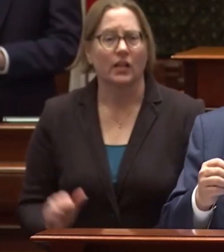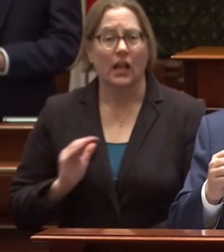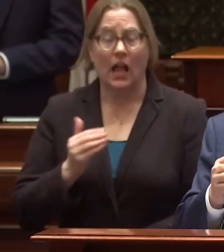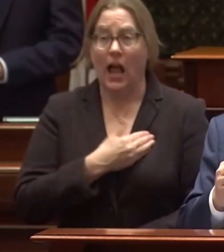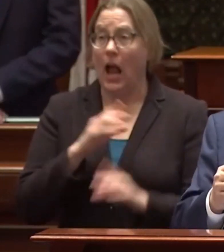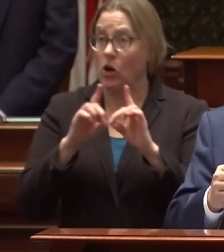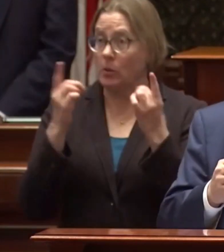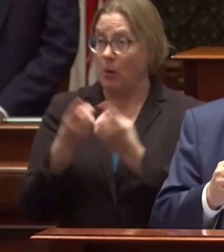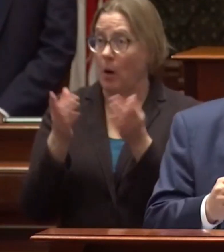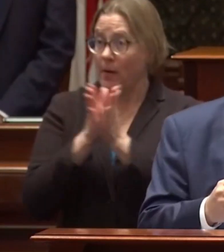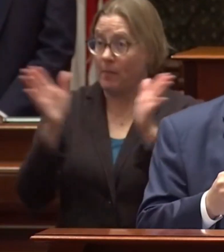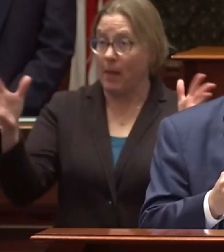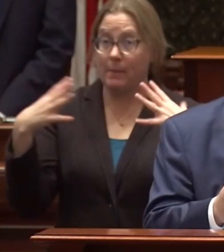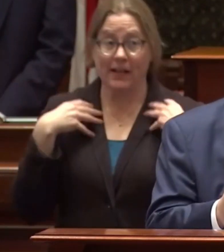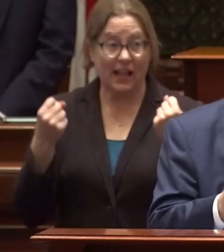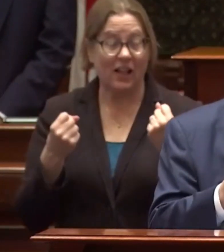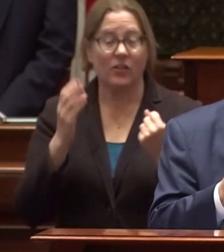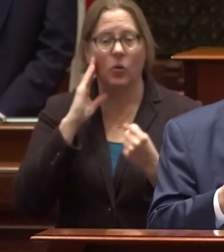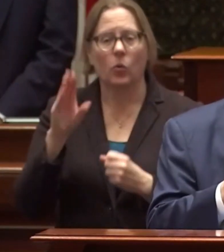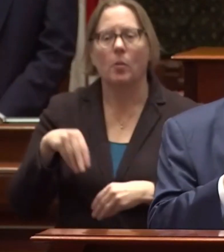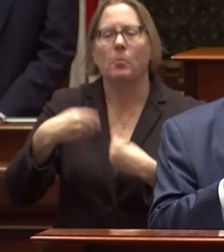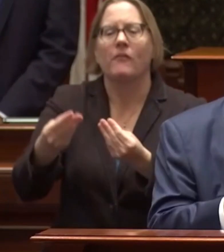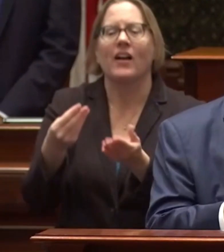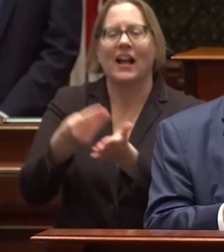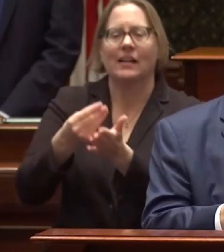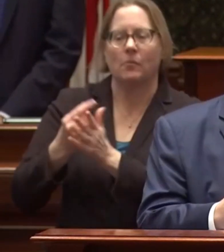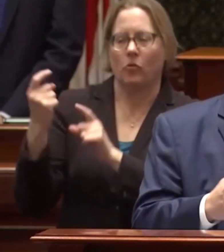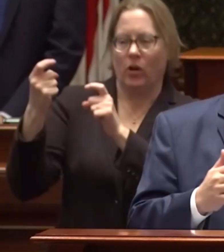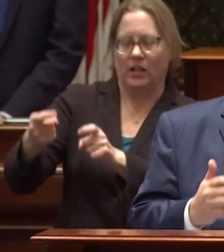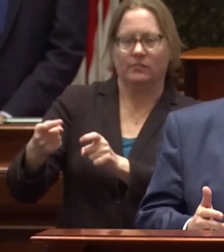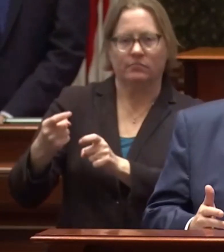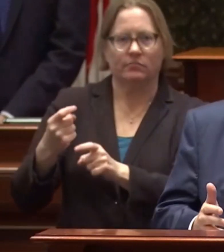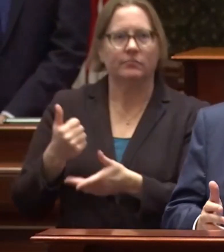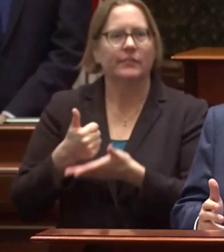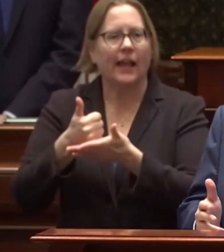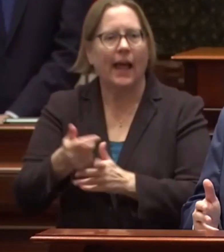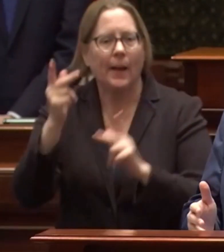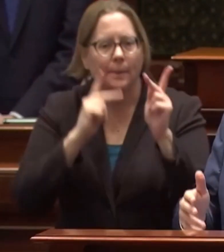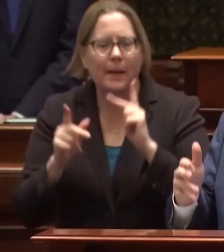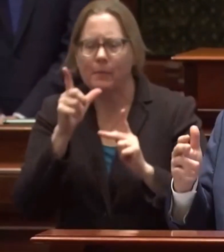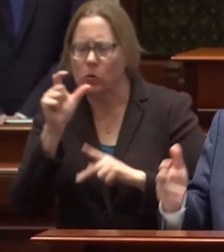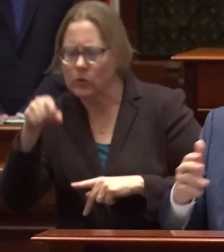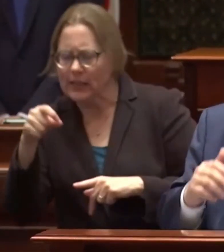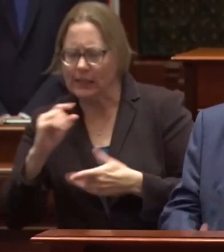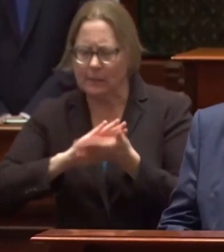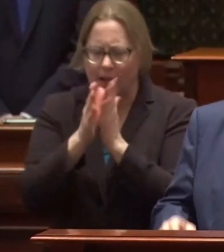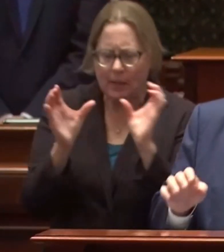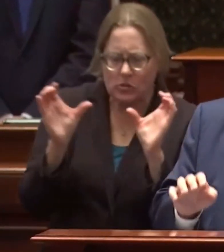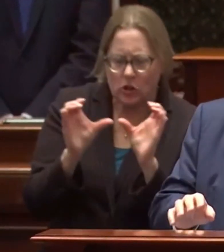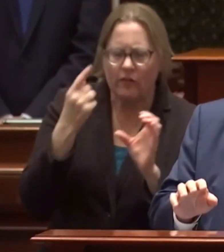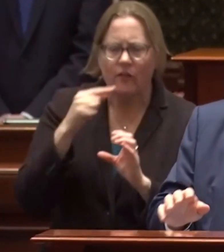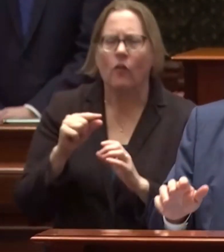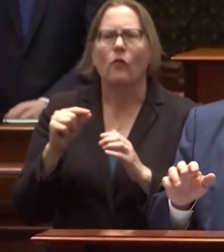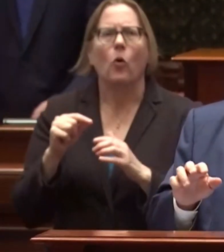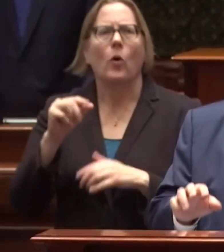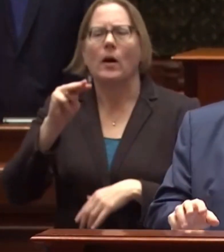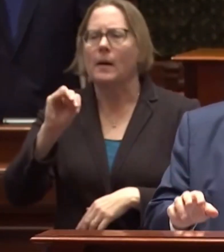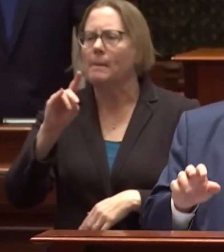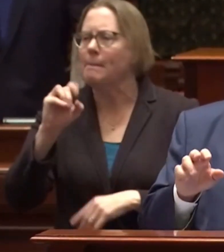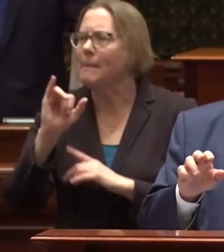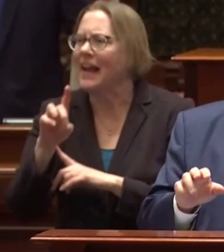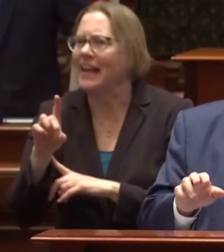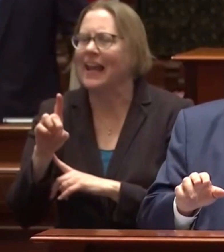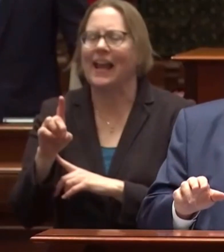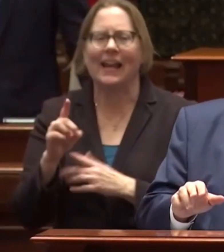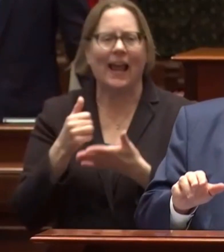Department of Public Health will provide grants to assist providers with Medicaid certification and licensing associated with